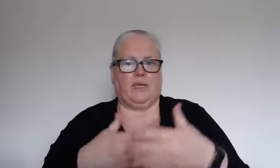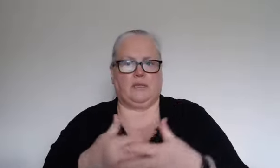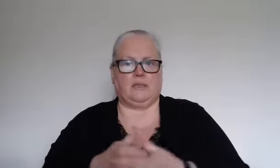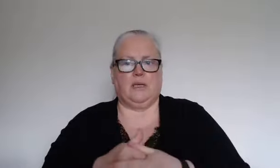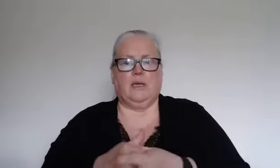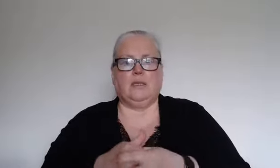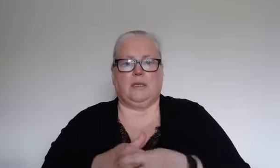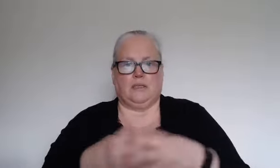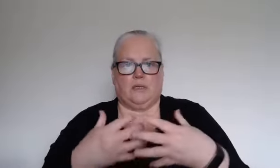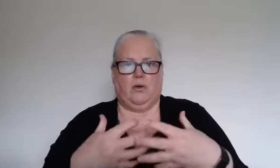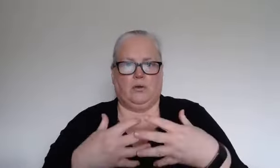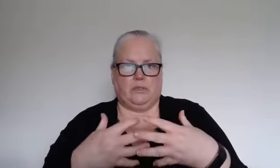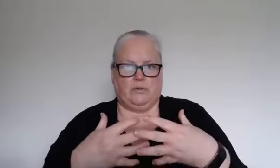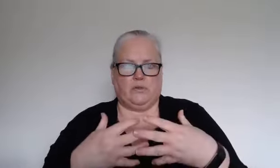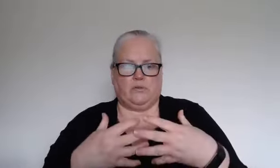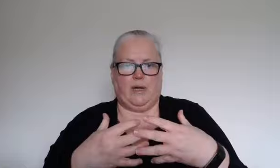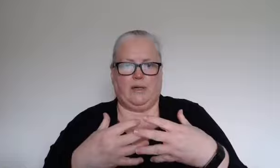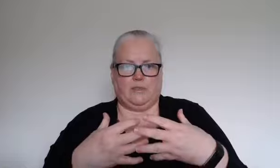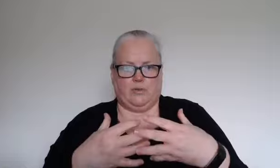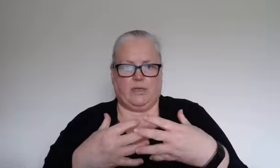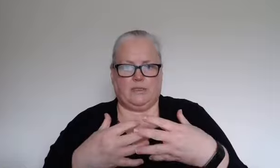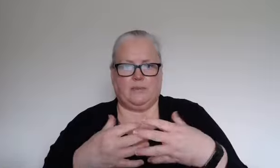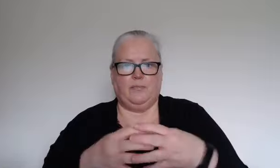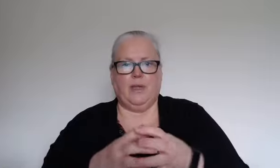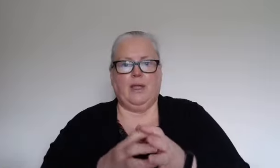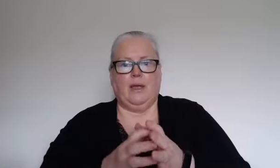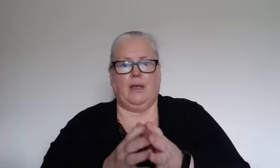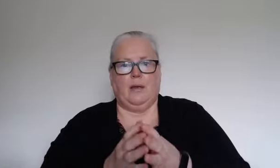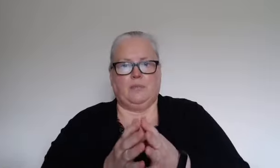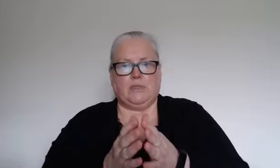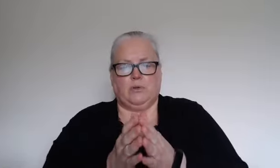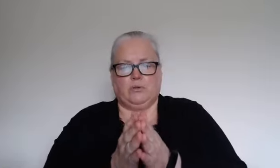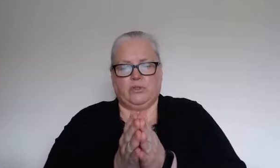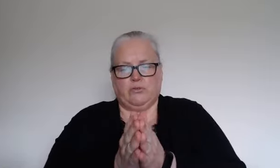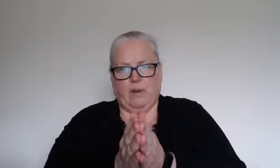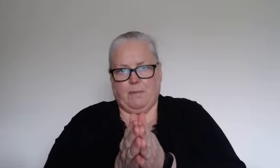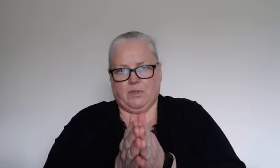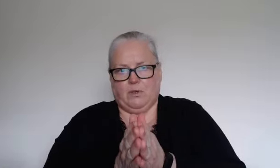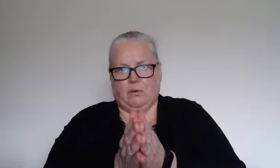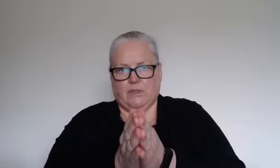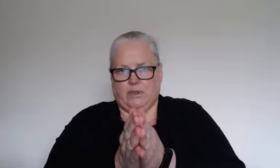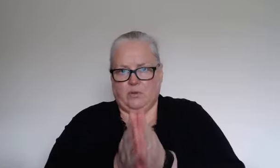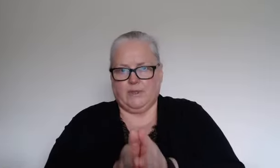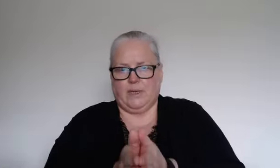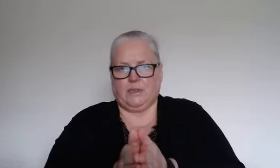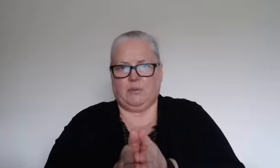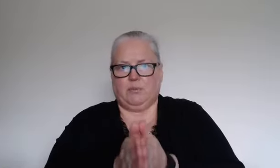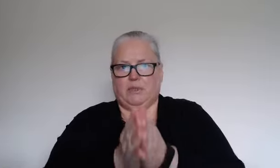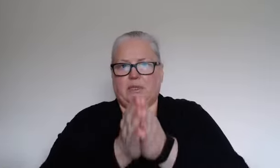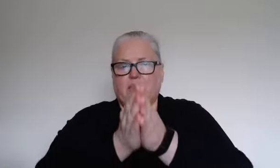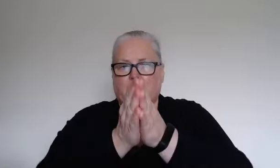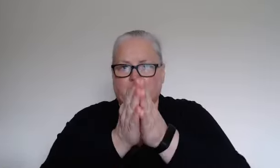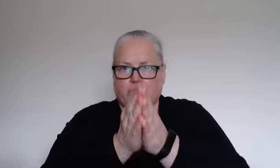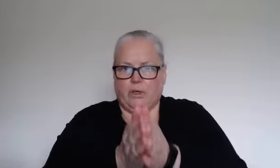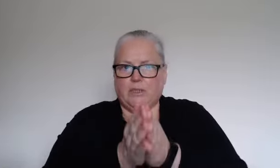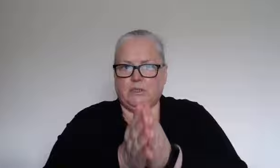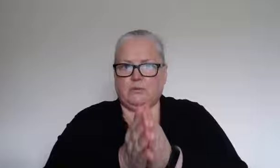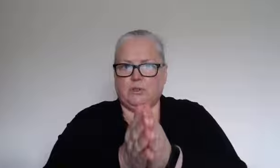things that is causing us stress. So just remember, though, as I always say to people, if you try to do too much